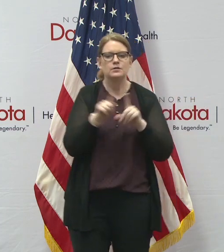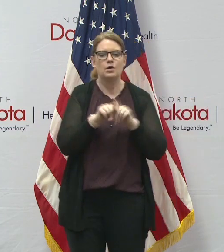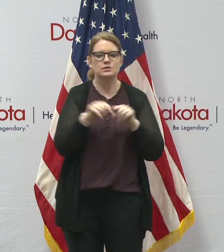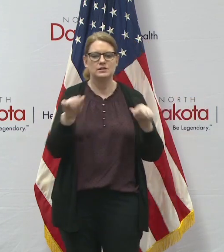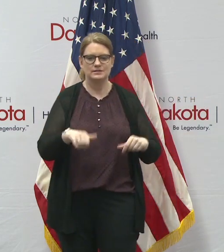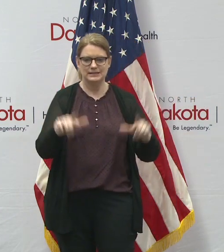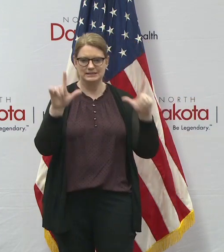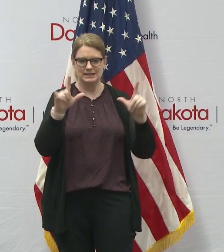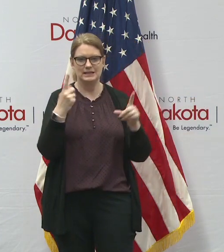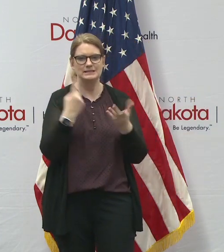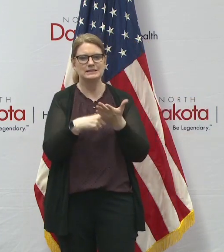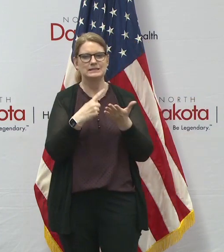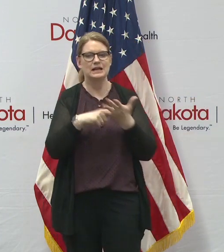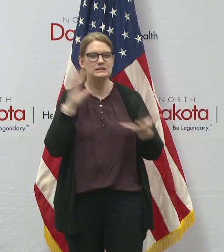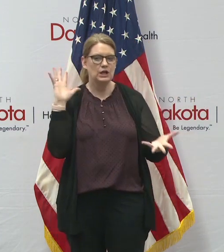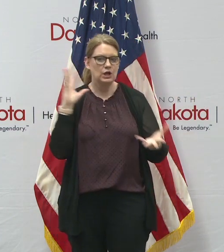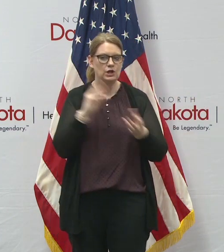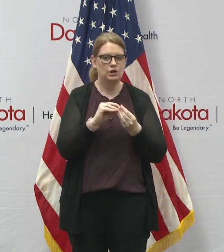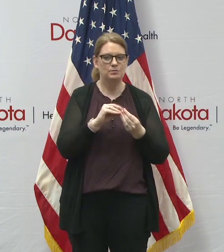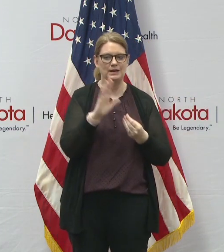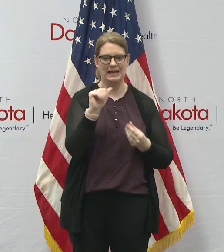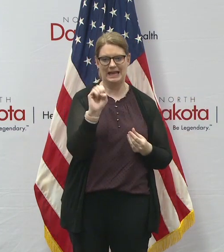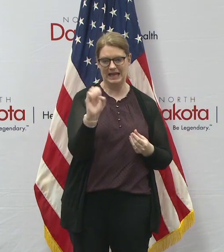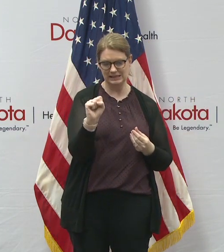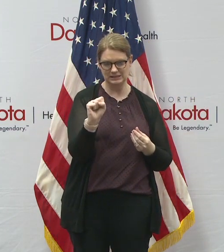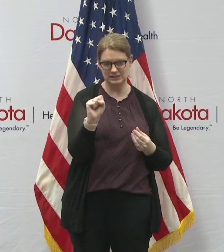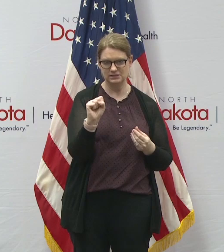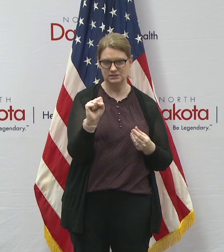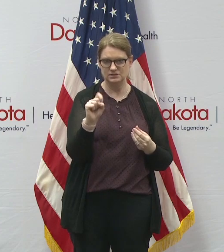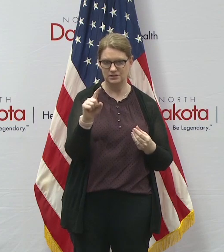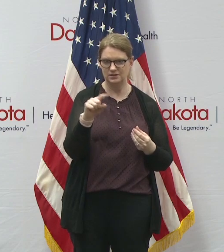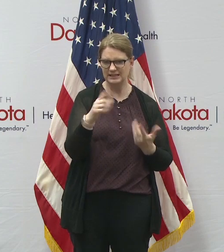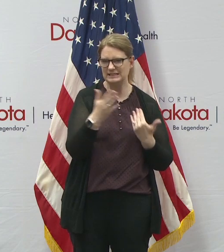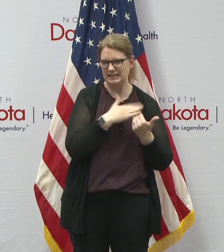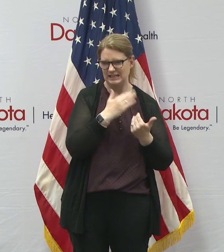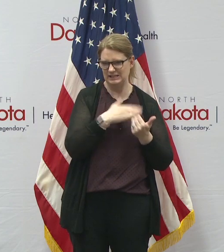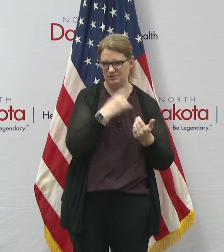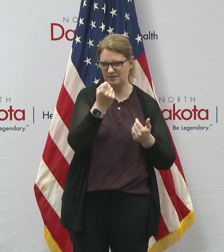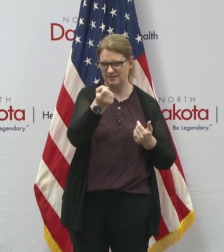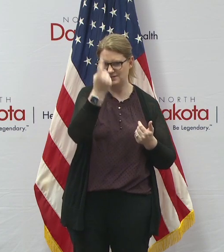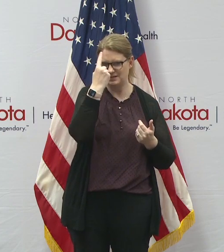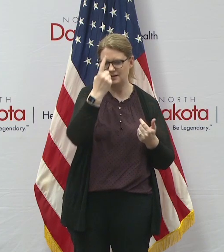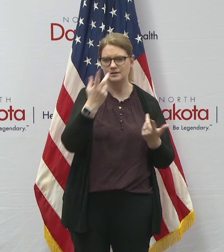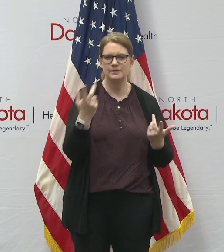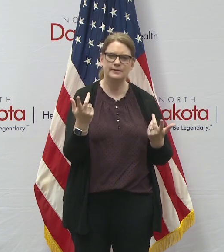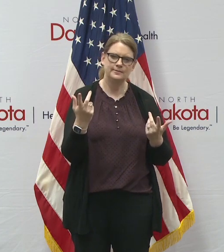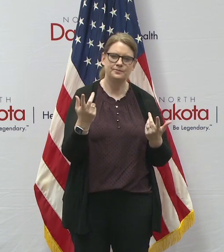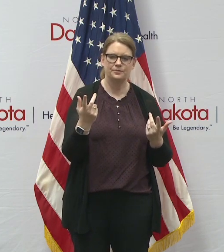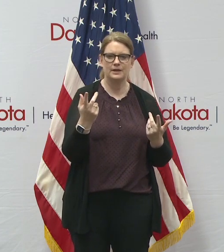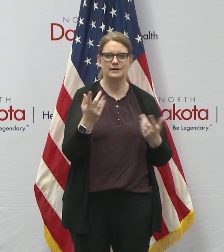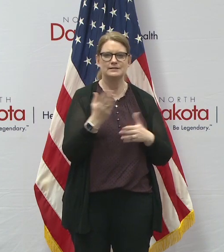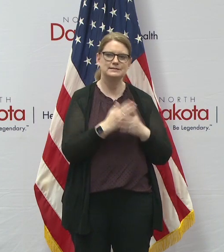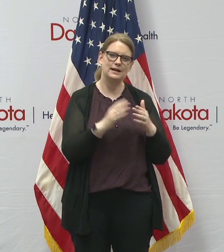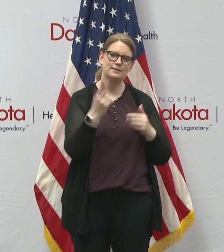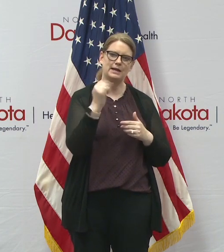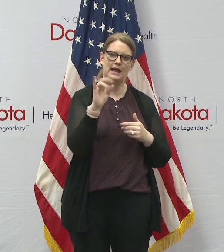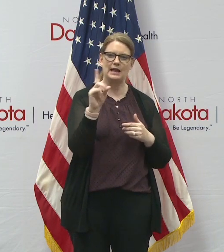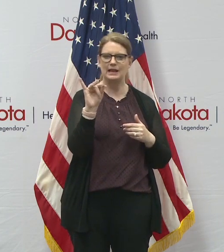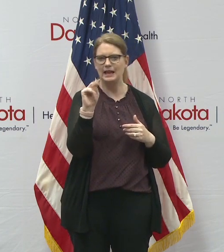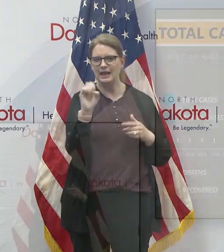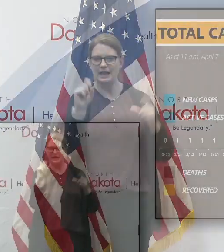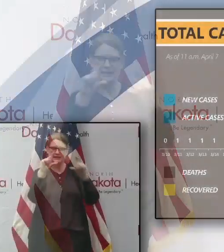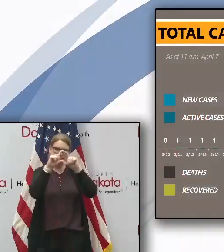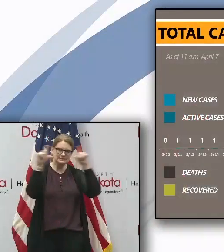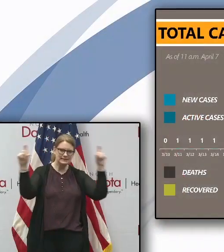talks about cumulative cases to make this easier to understand. There was some headlines and focus around the top